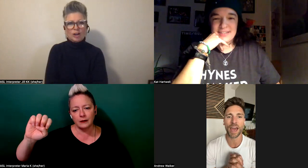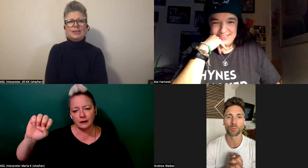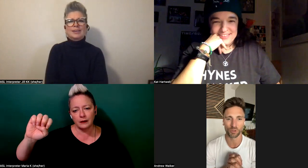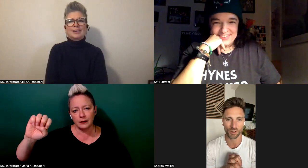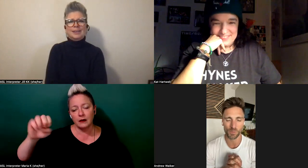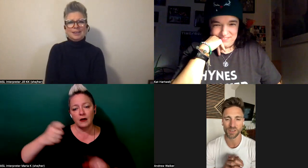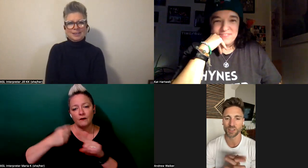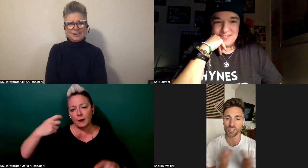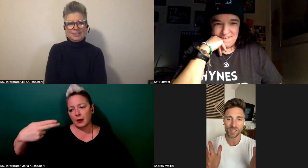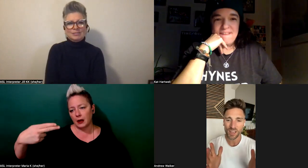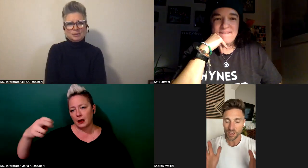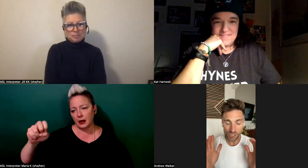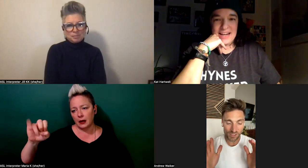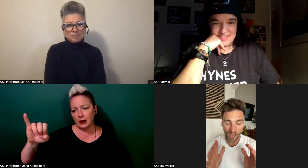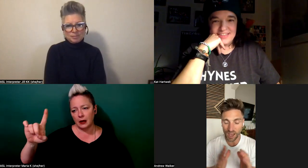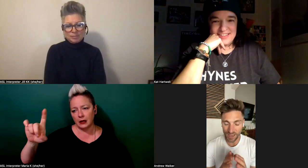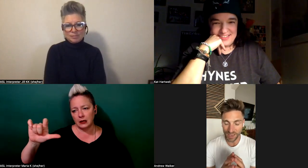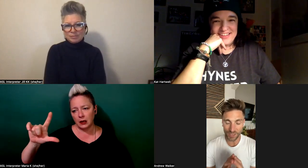From Heidelberg Christmas. Yeah, she's